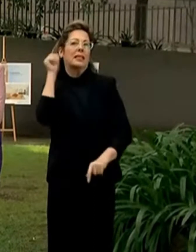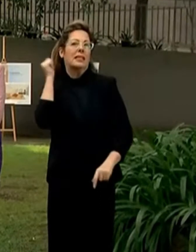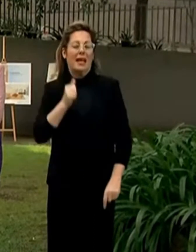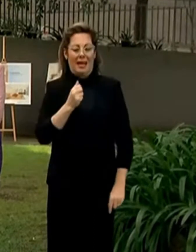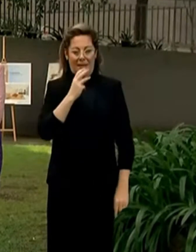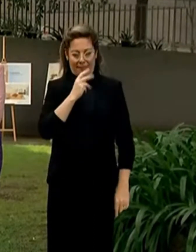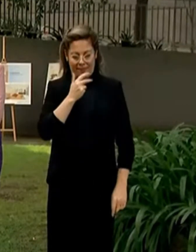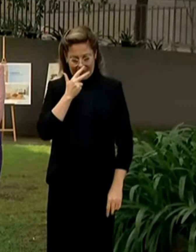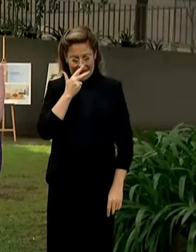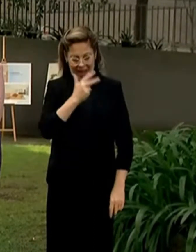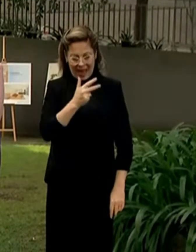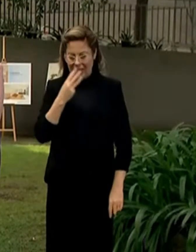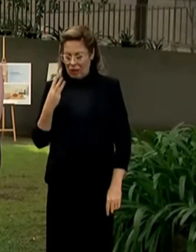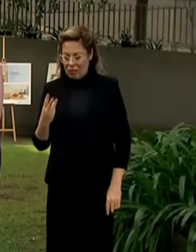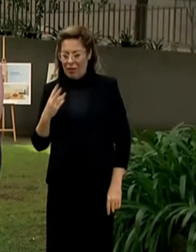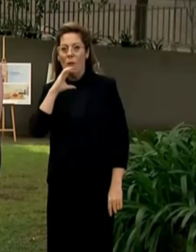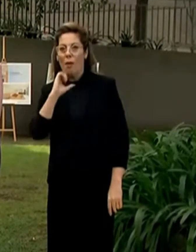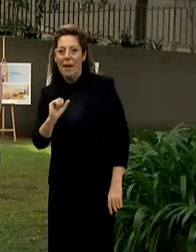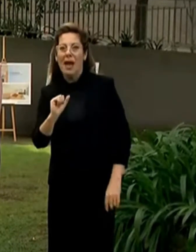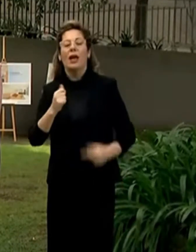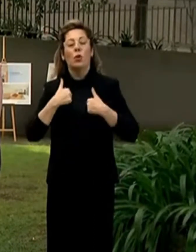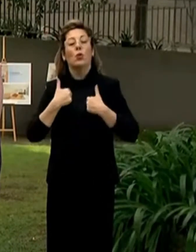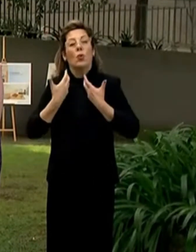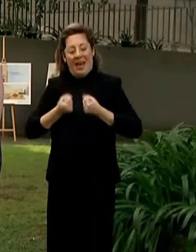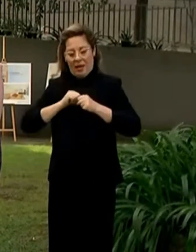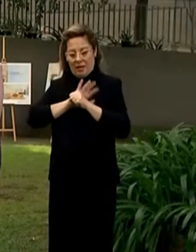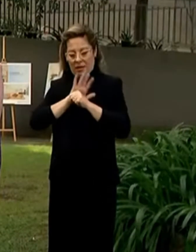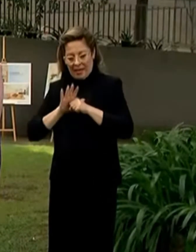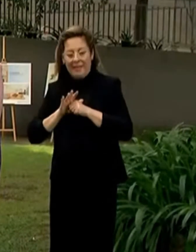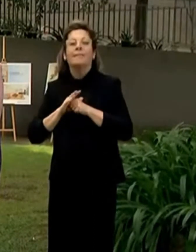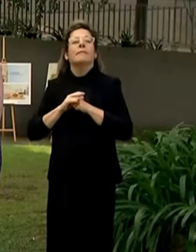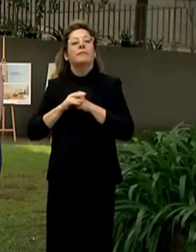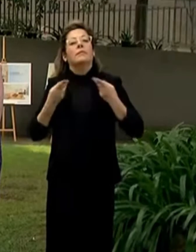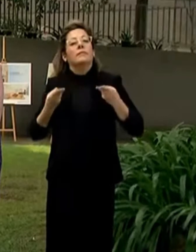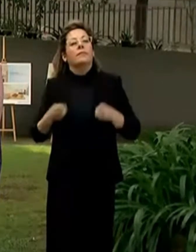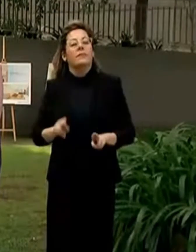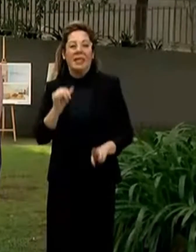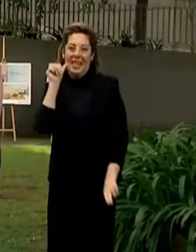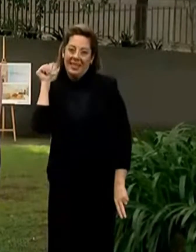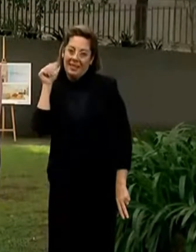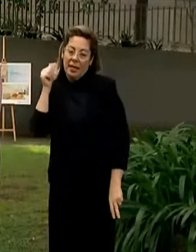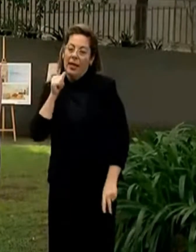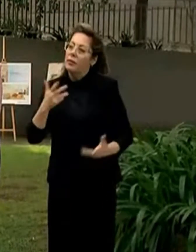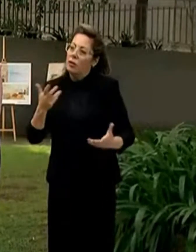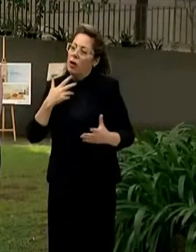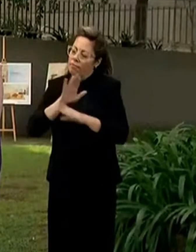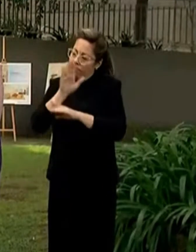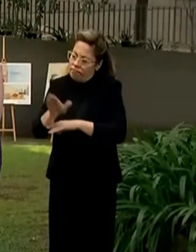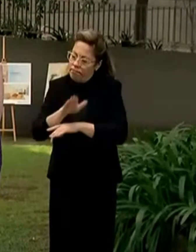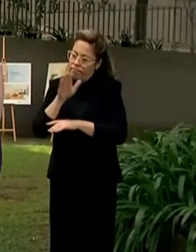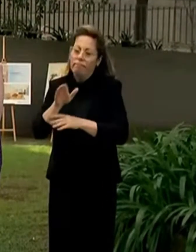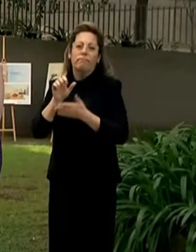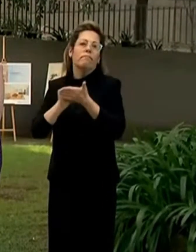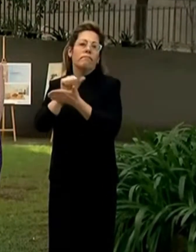COVID, sadly passed away yesterday, and that was reported yesterday. My condolences to the family. In general messages,